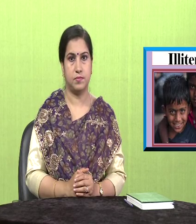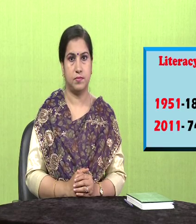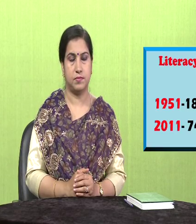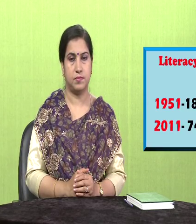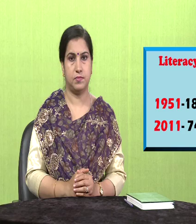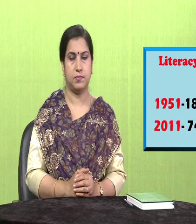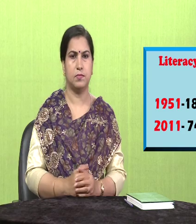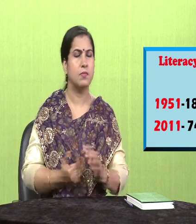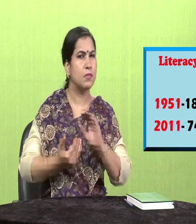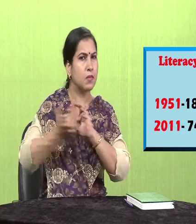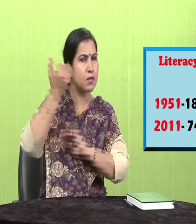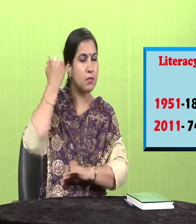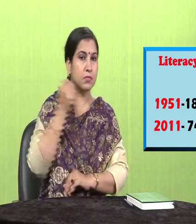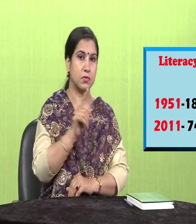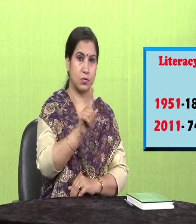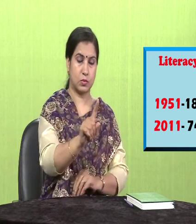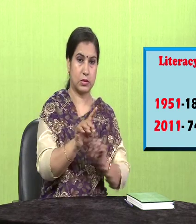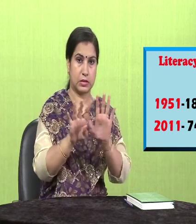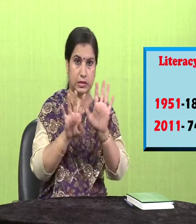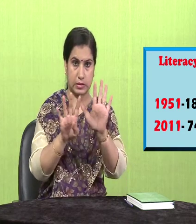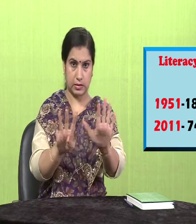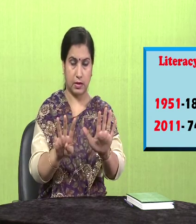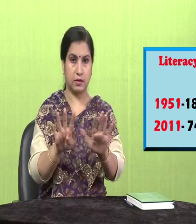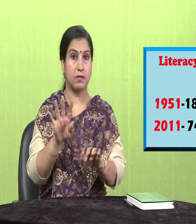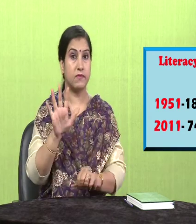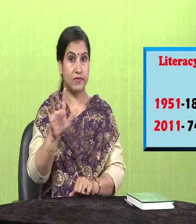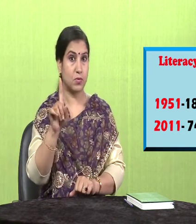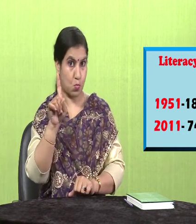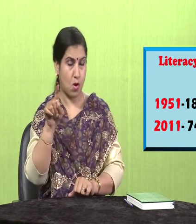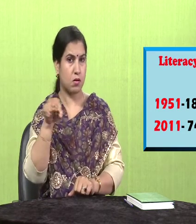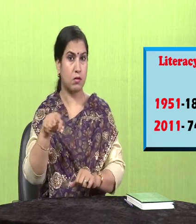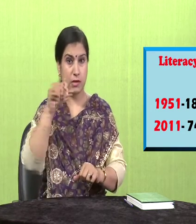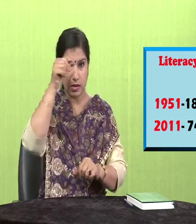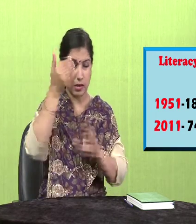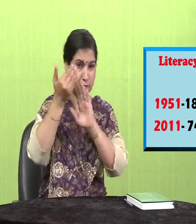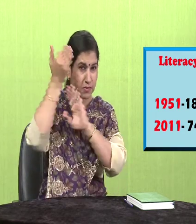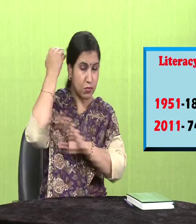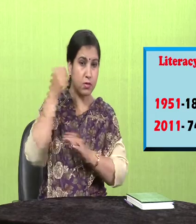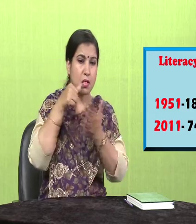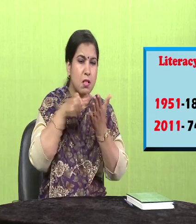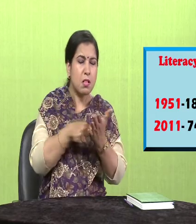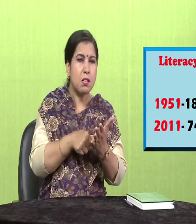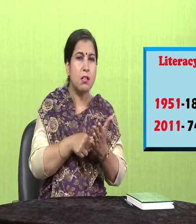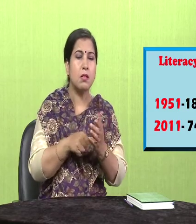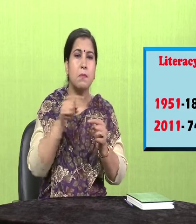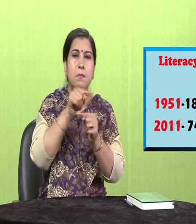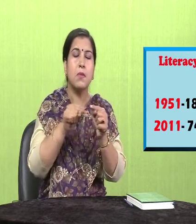In 1951, the literacy rate in India was only